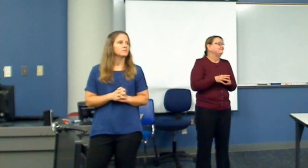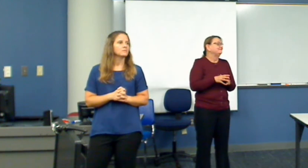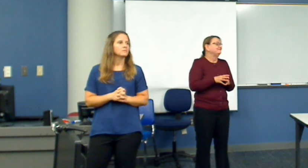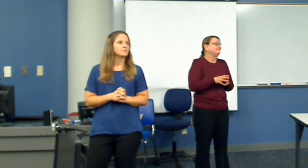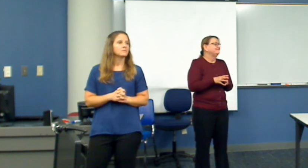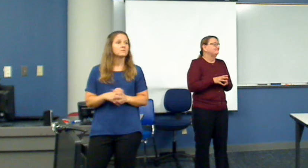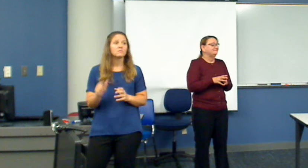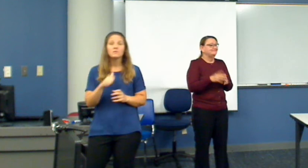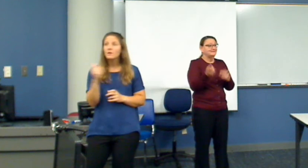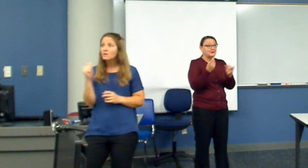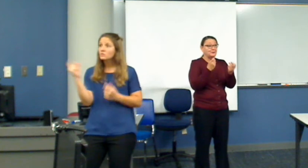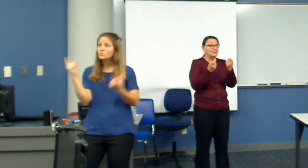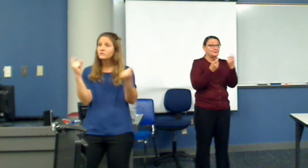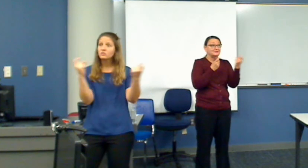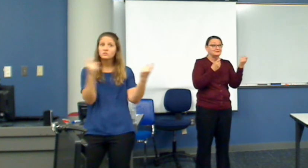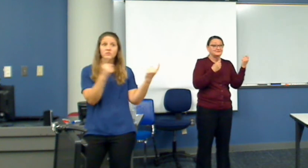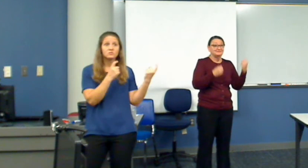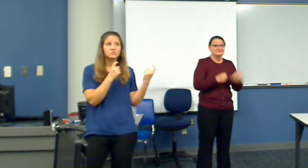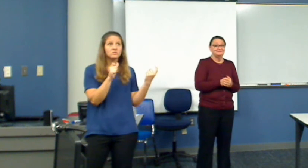Any other questions?